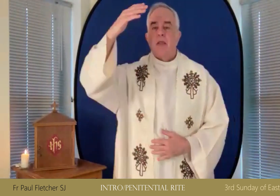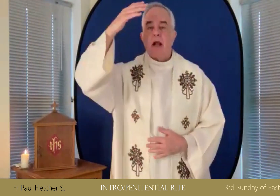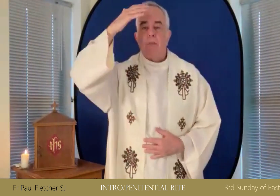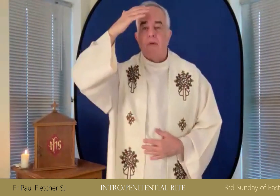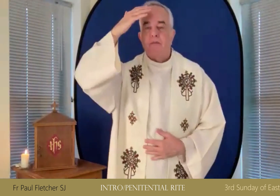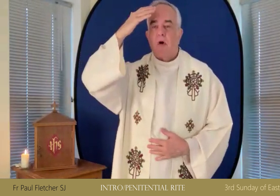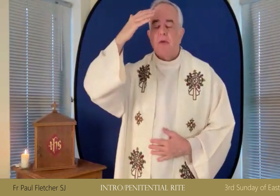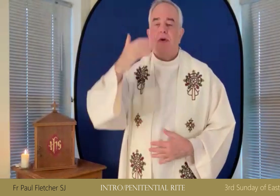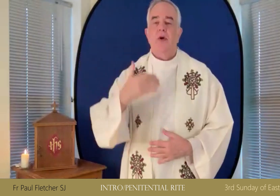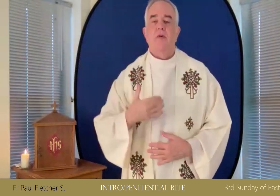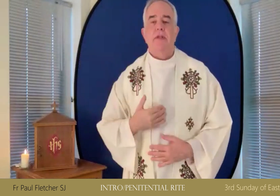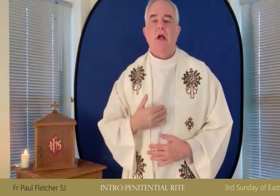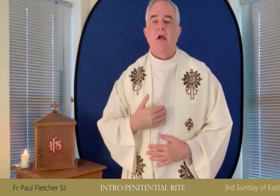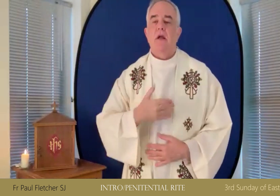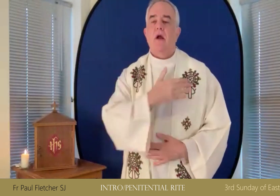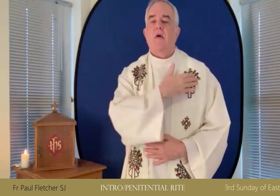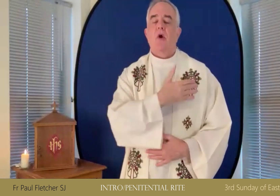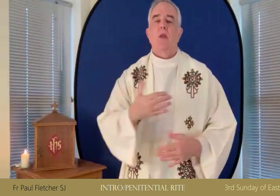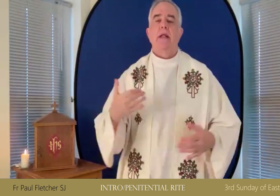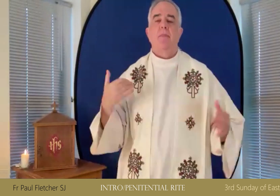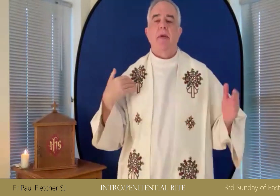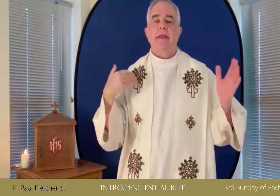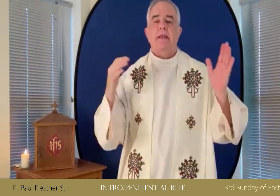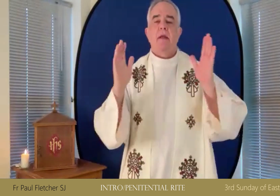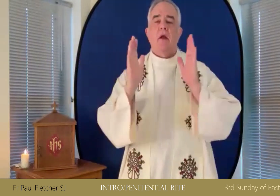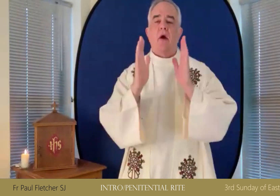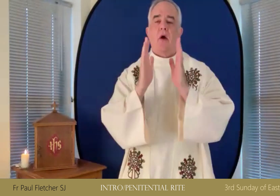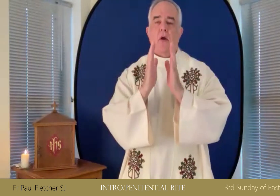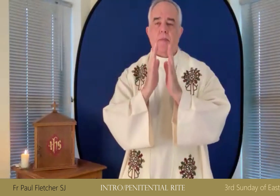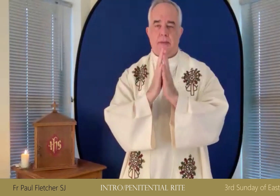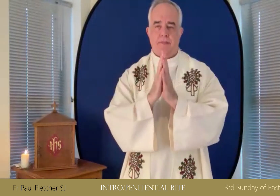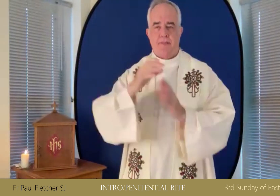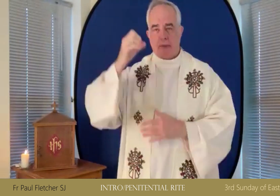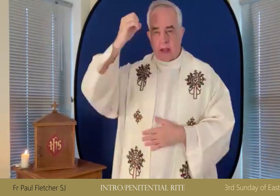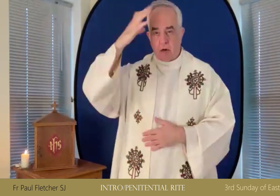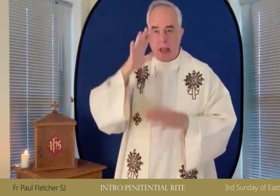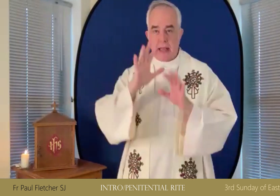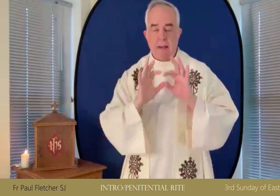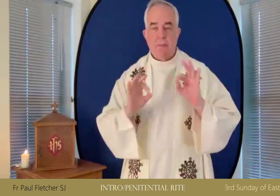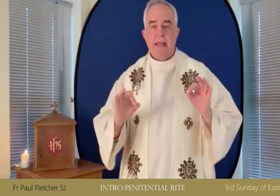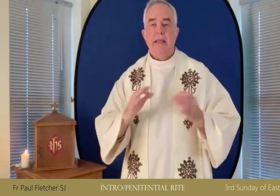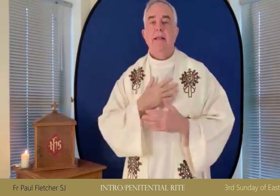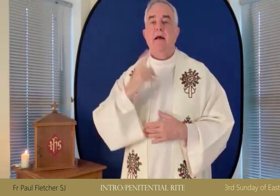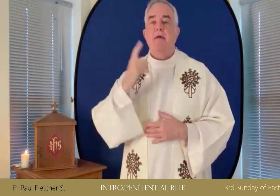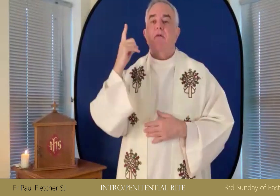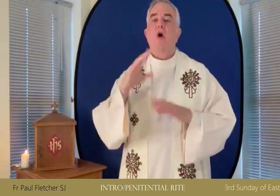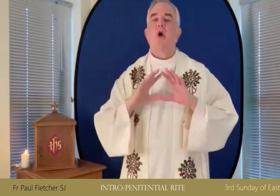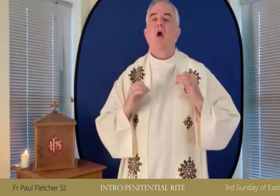In the name of the Father, and of the Son, and of the Holy Spirit. Amen. Grace and peace, the love of God,